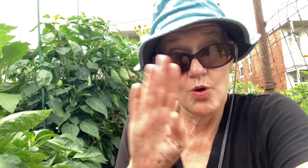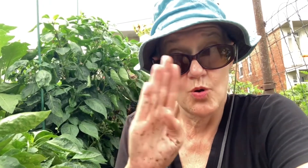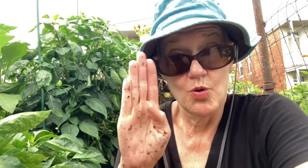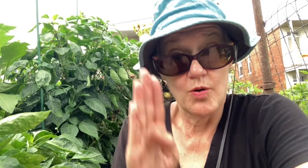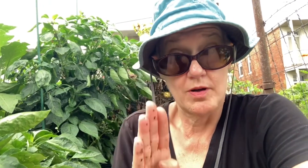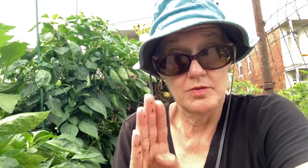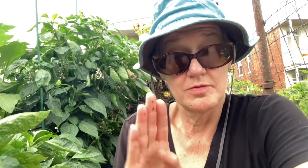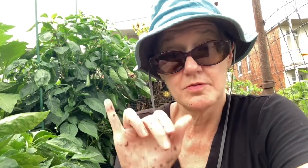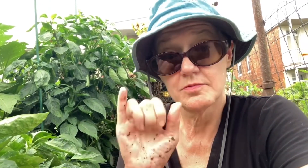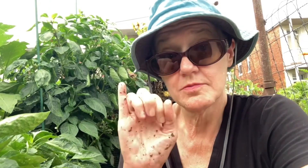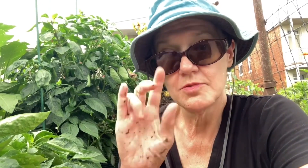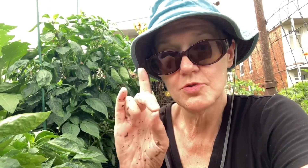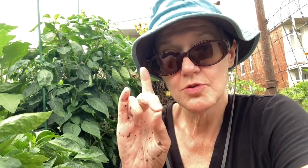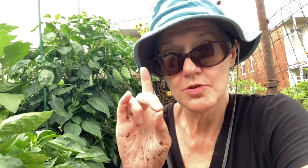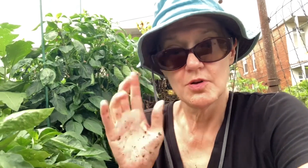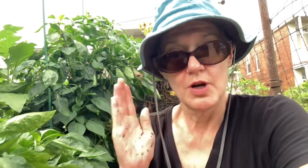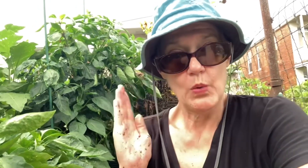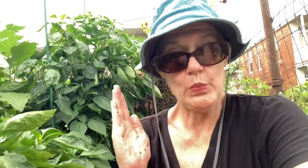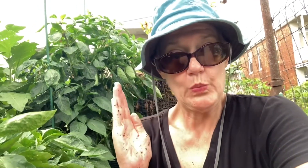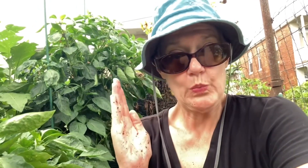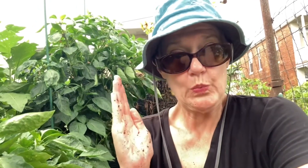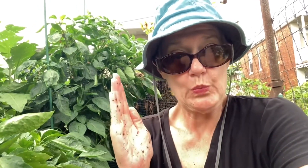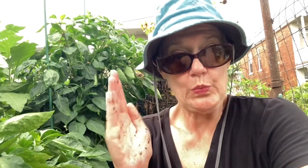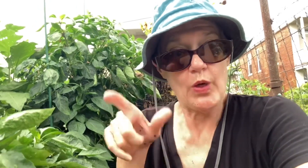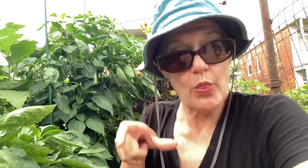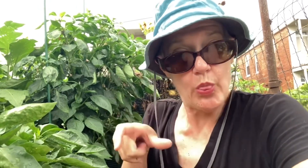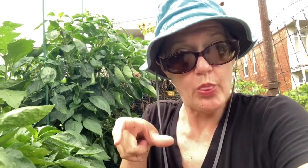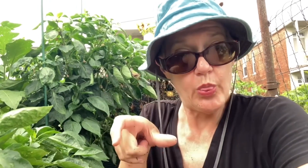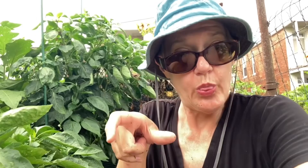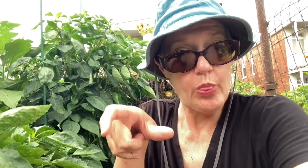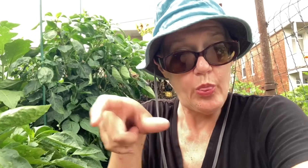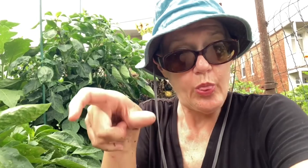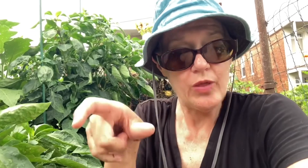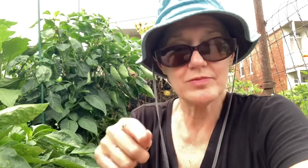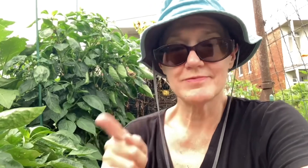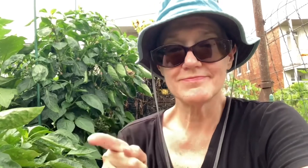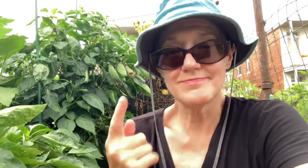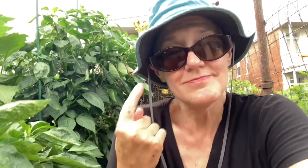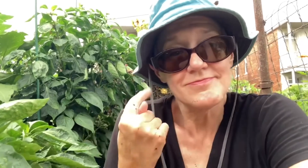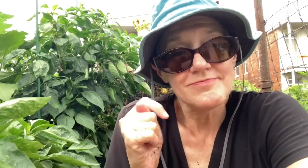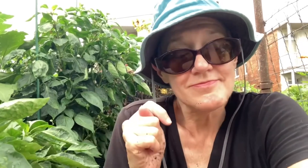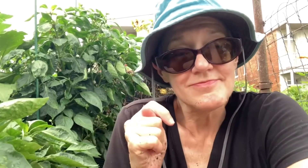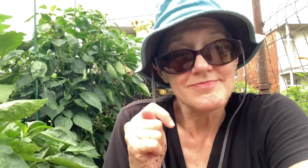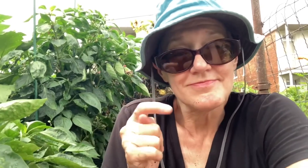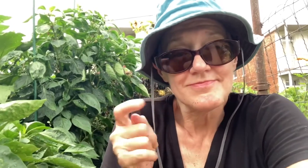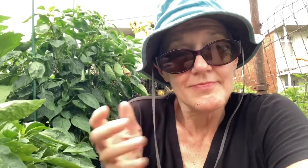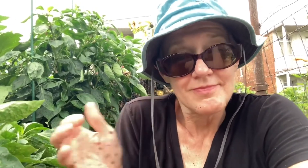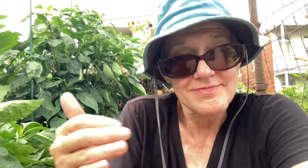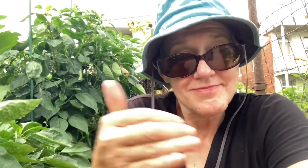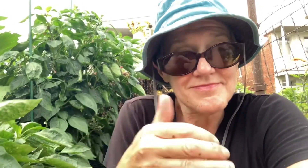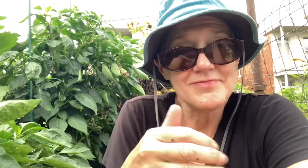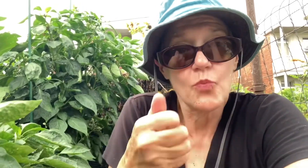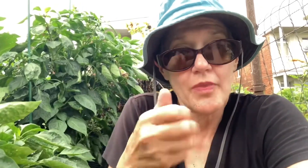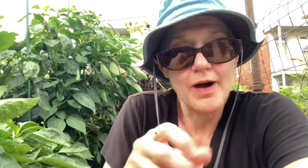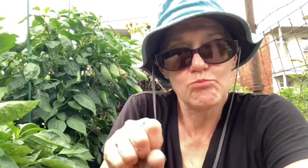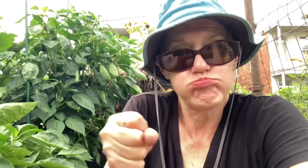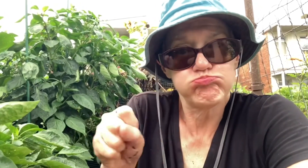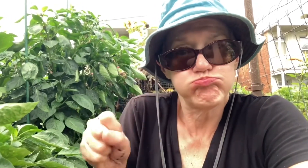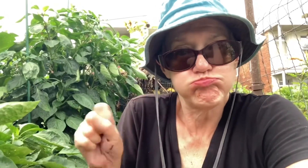house. And this yard is very thin and narrow, so I'm trying to be careful I'm